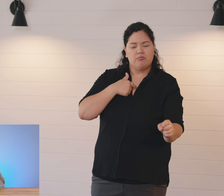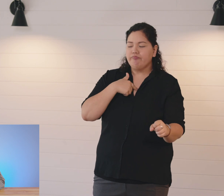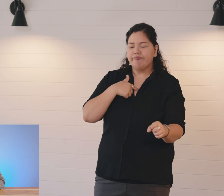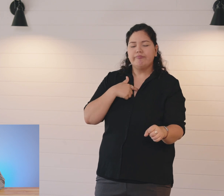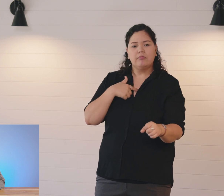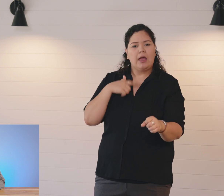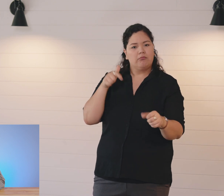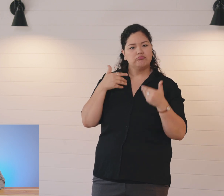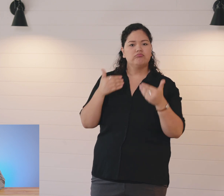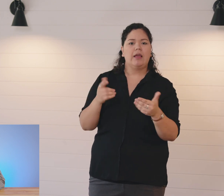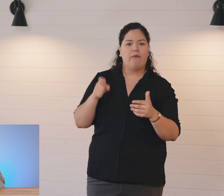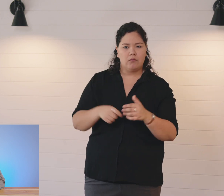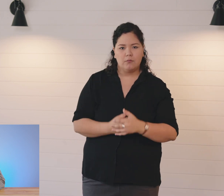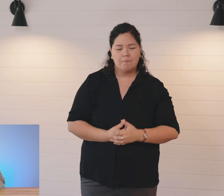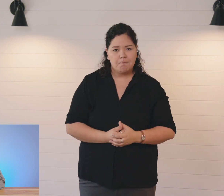of not rewarding Mordecai.